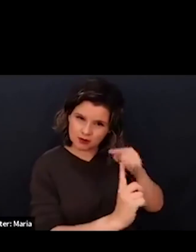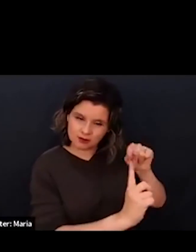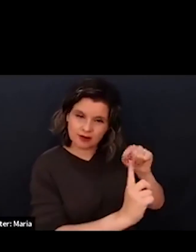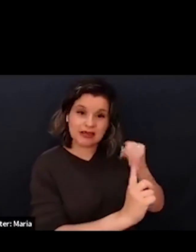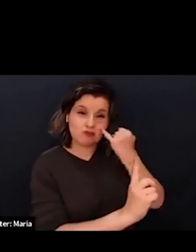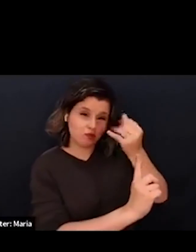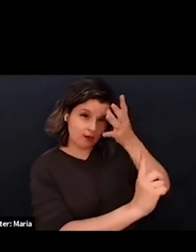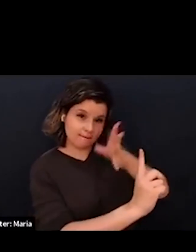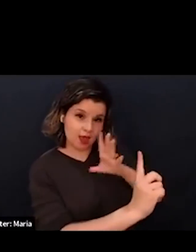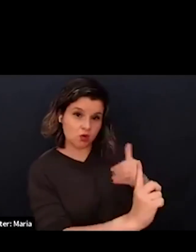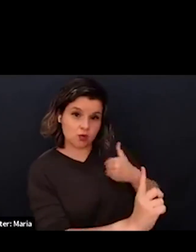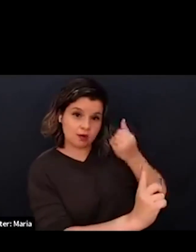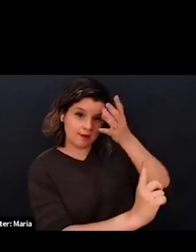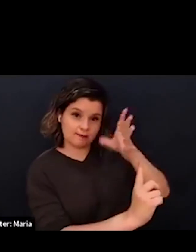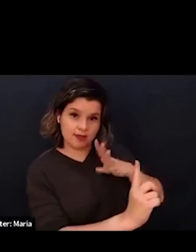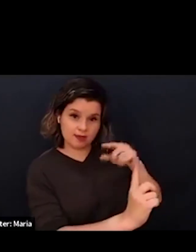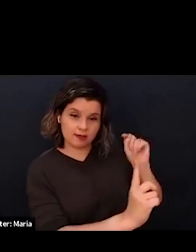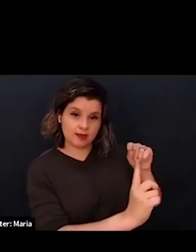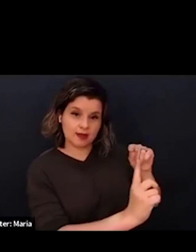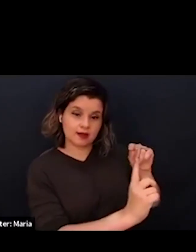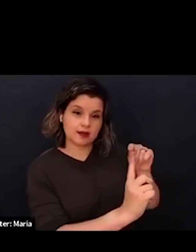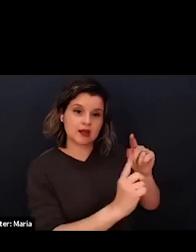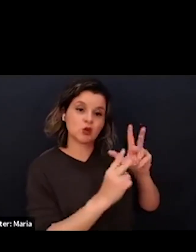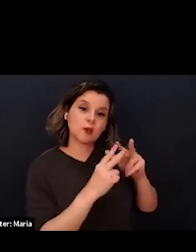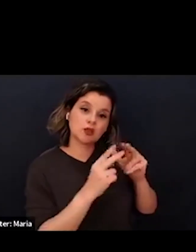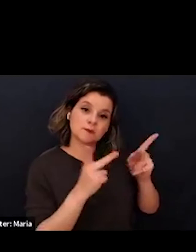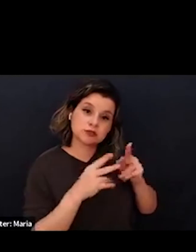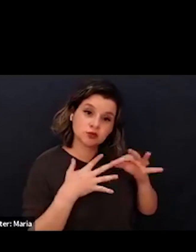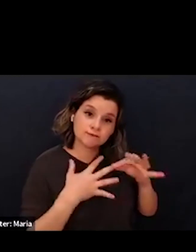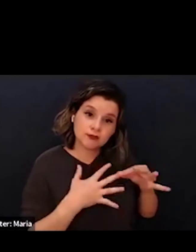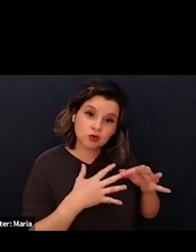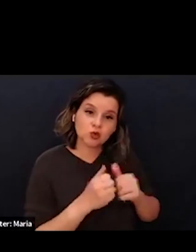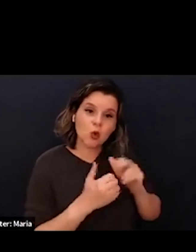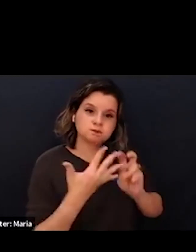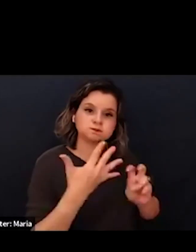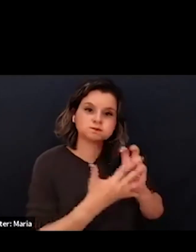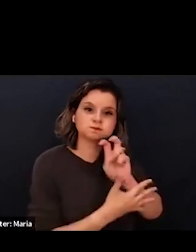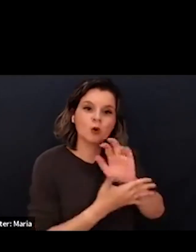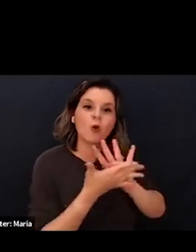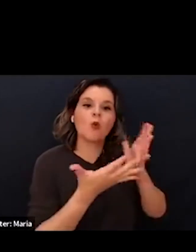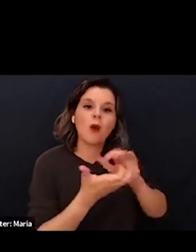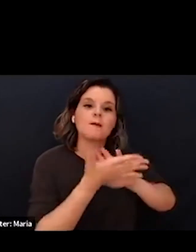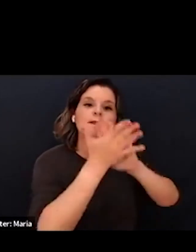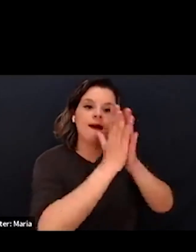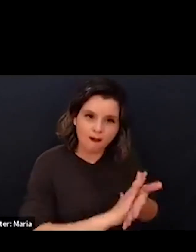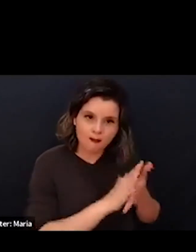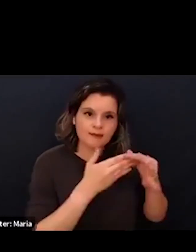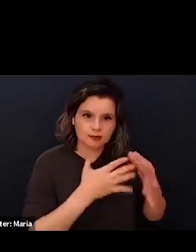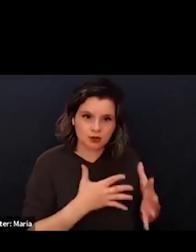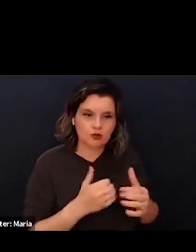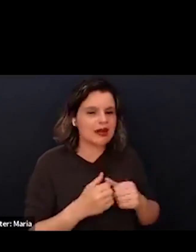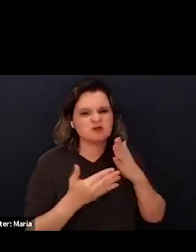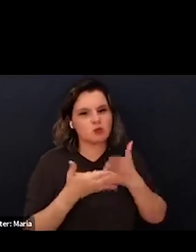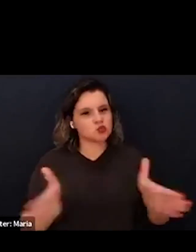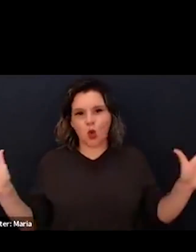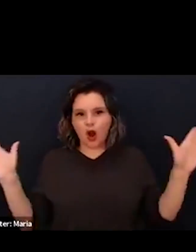man or a young man and you're either in a position of leadership or you're aspiring to be in a position of leadership, and I'm broadly defining that in